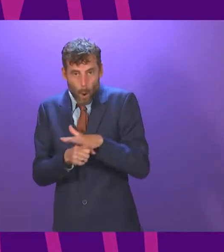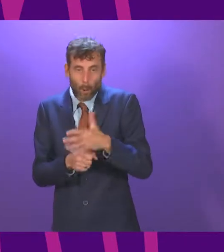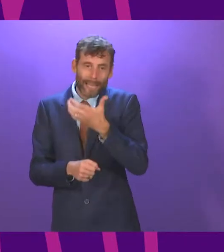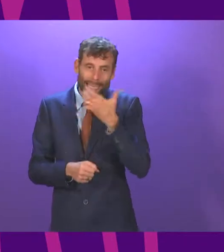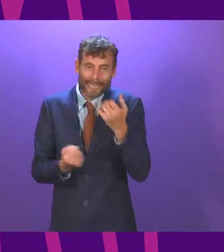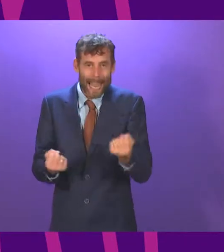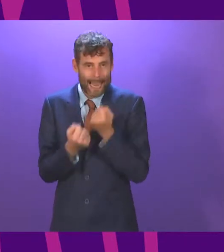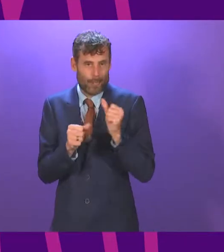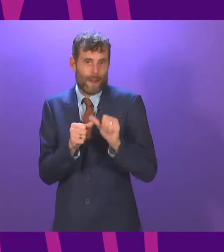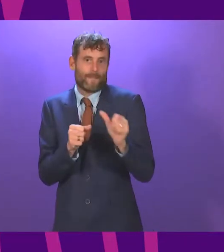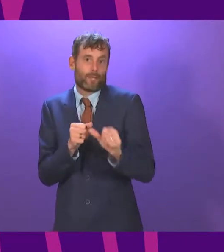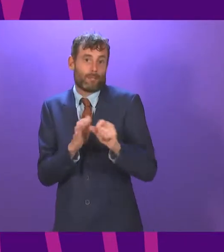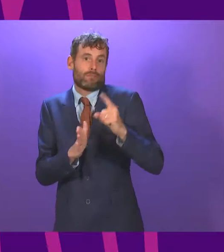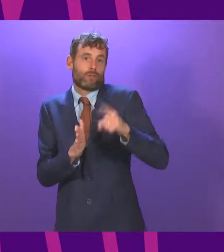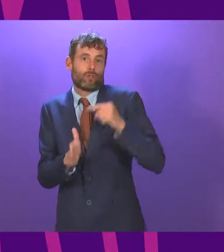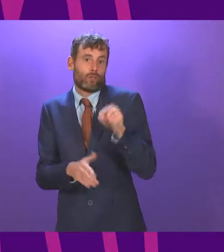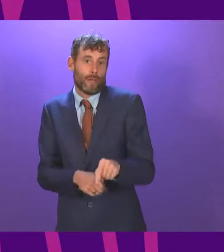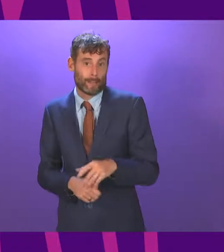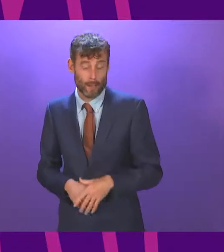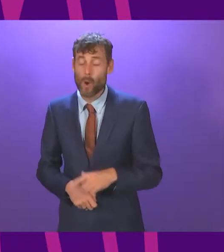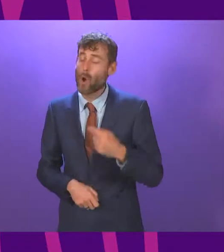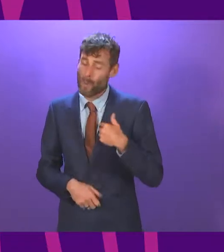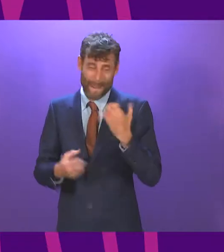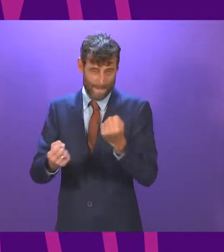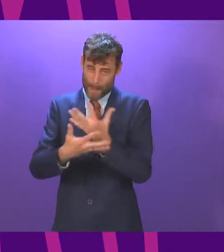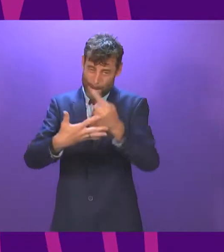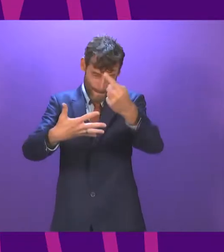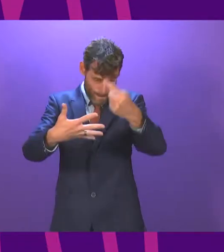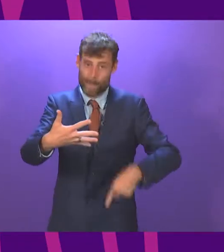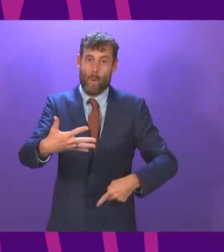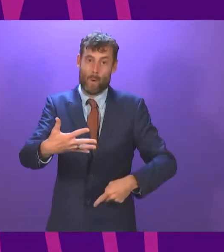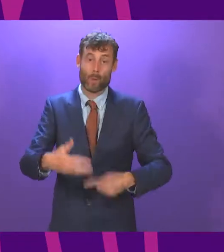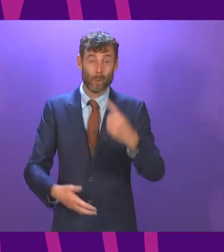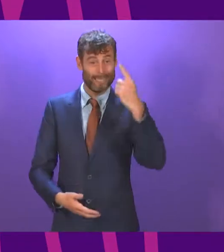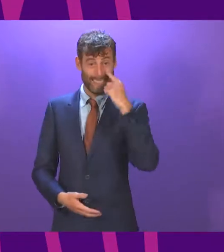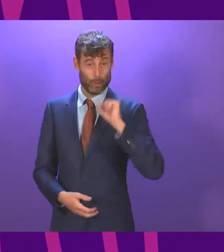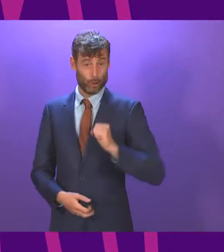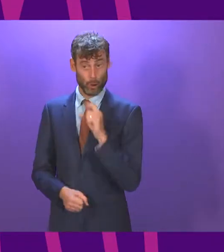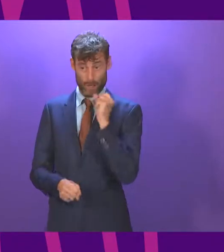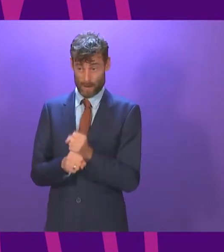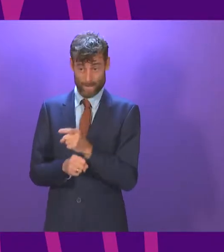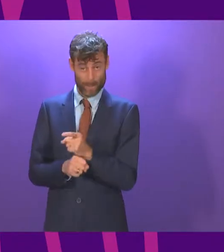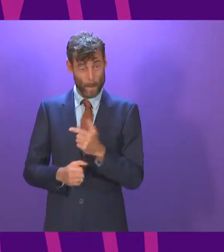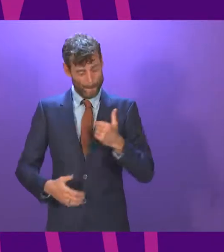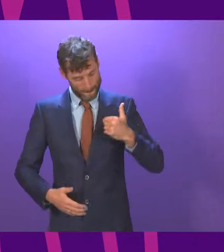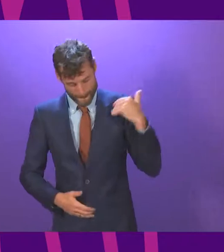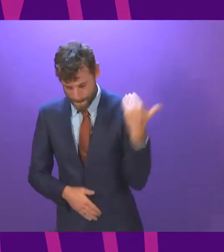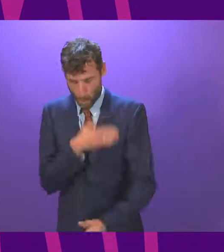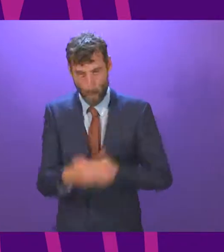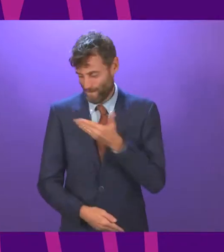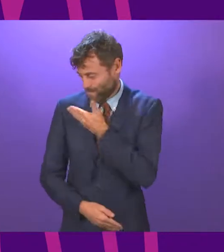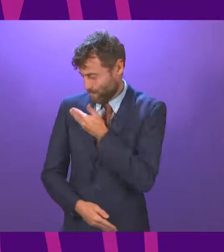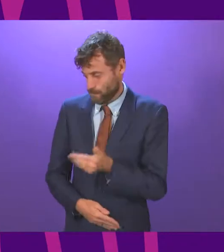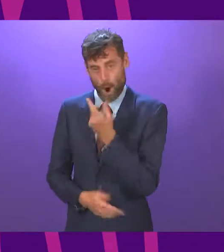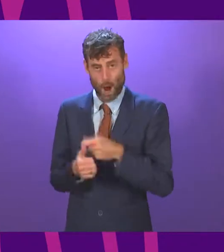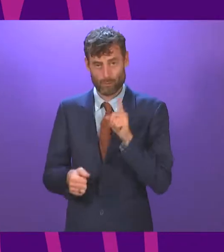and many, many more. However, we have seen our Scottish Government start this session with great speed and cooperation instead of the absolute